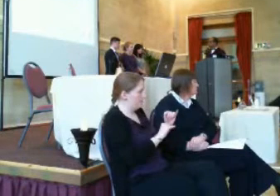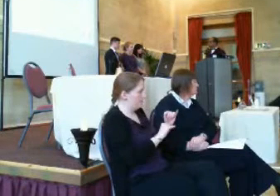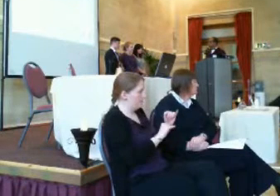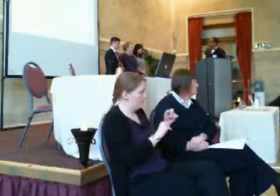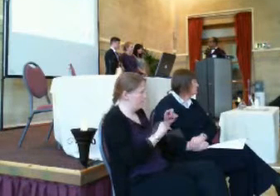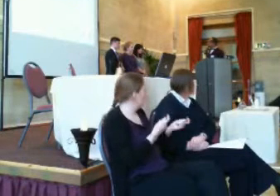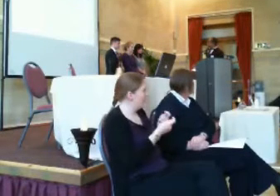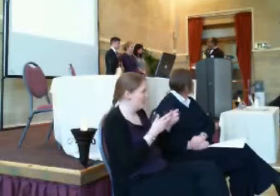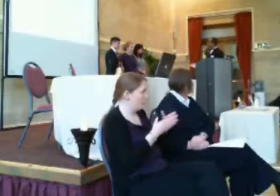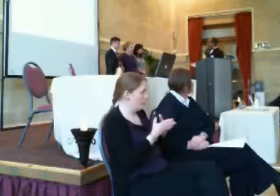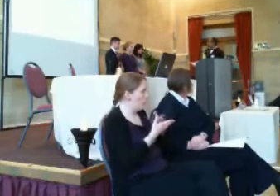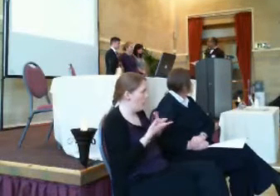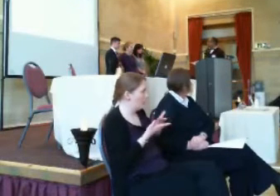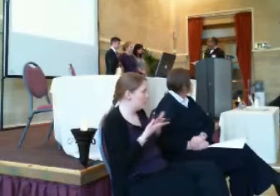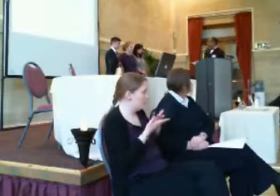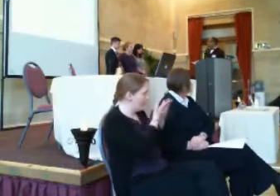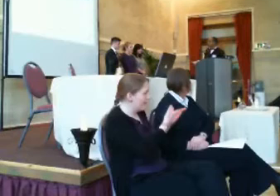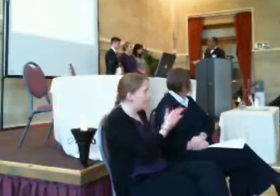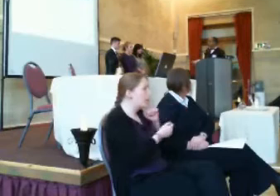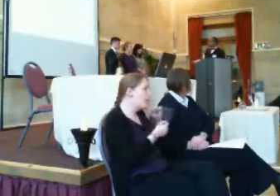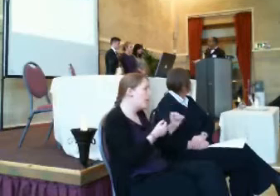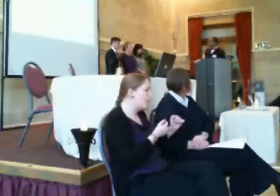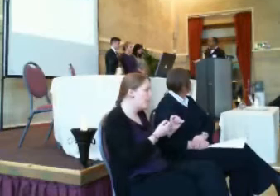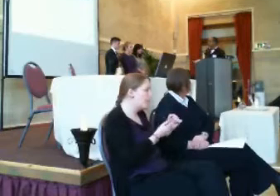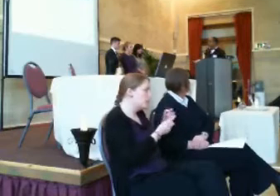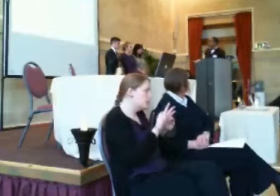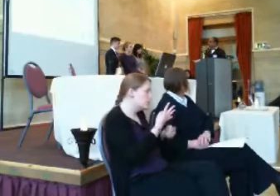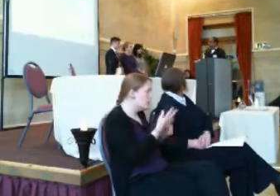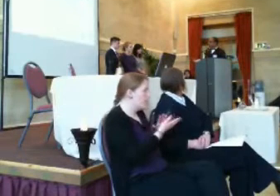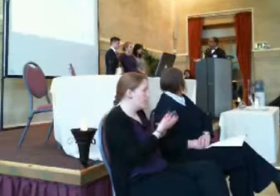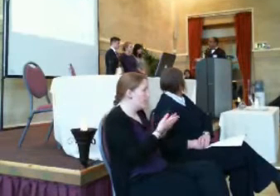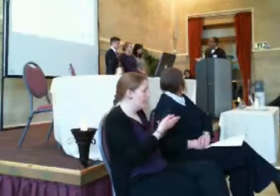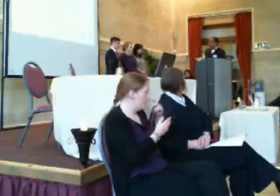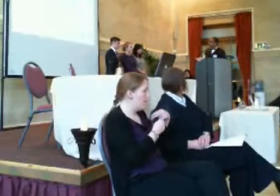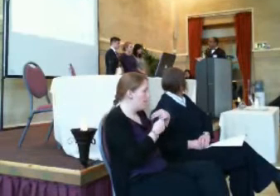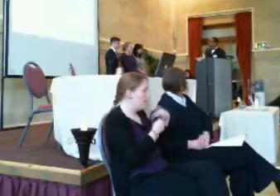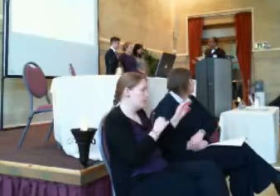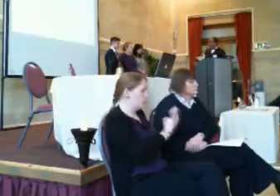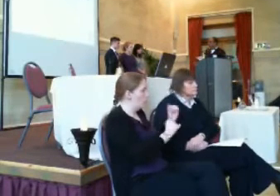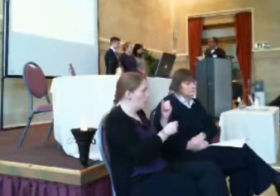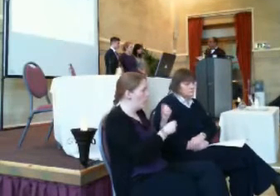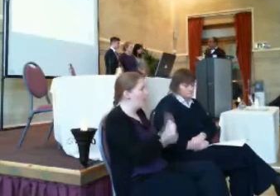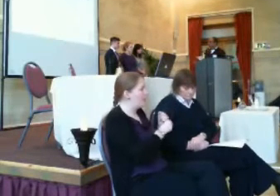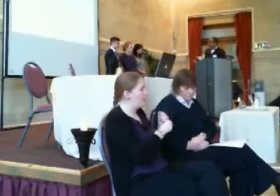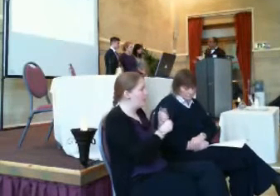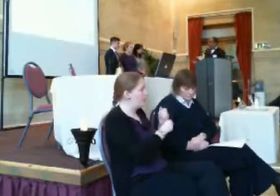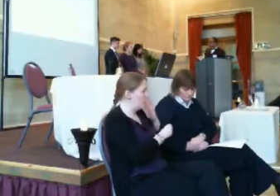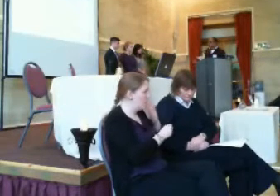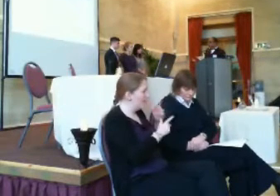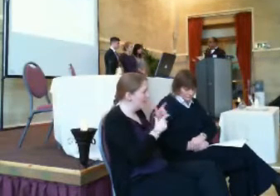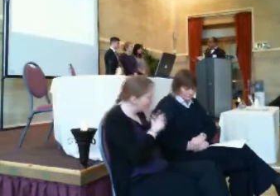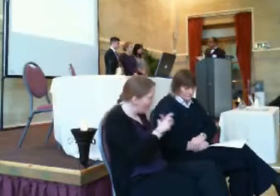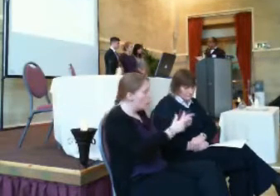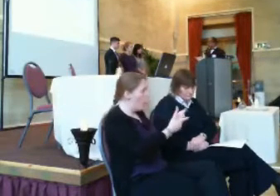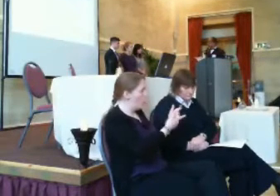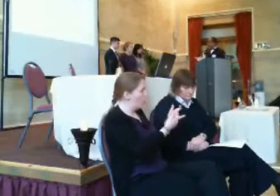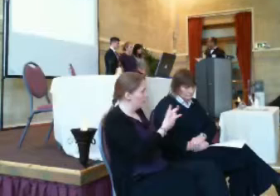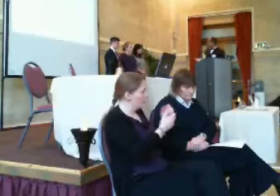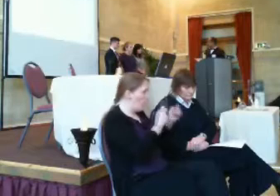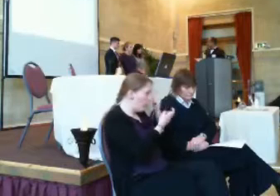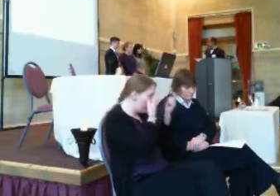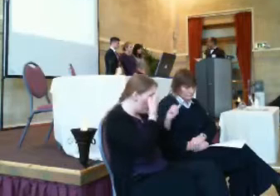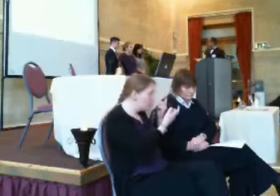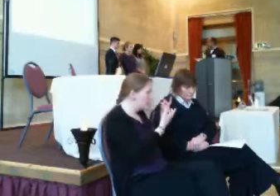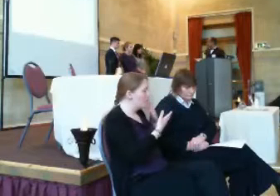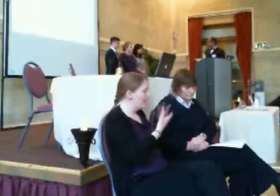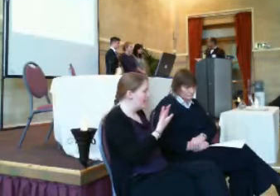with a laminate of those commitments, so as you can take it back to the Cathedral School, and please continue to share your thoughts